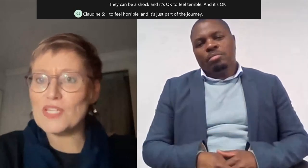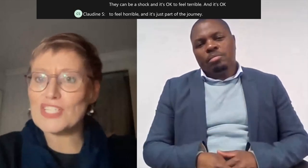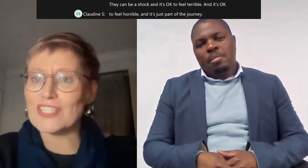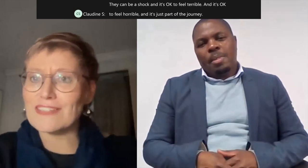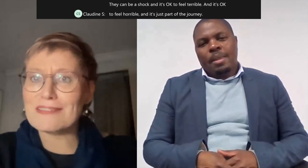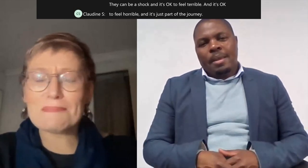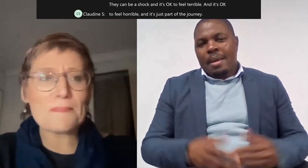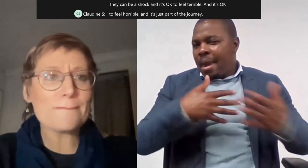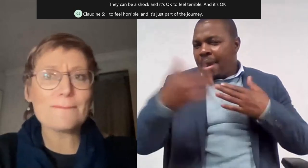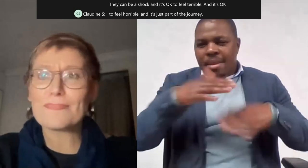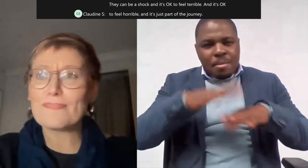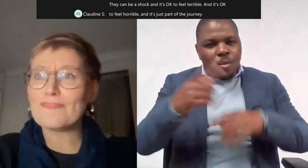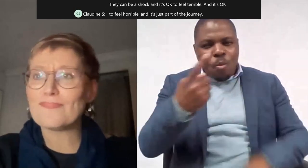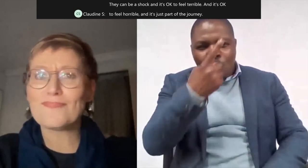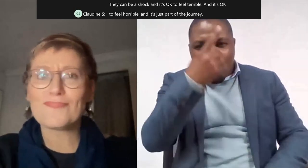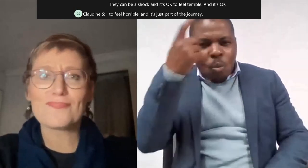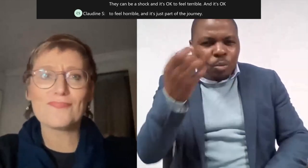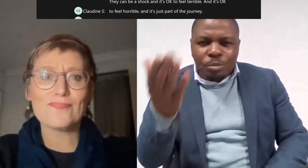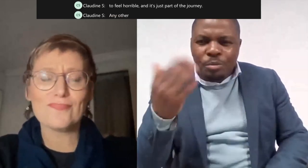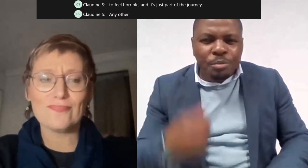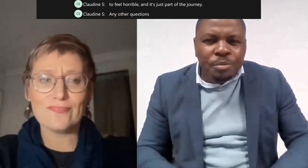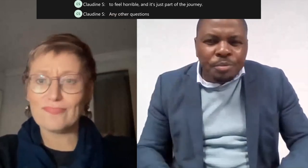Any other questions?